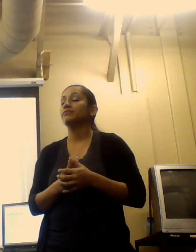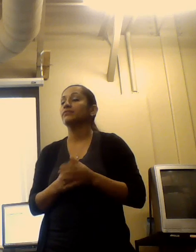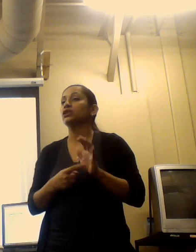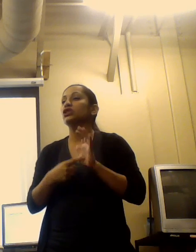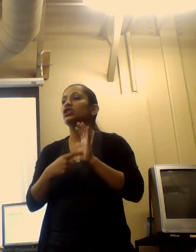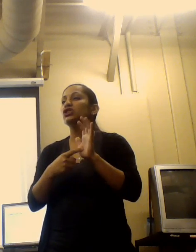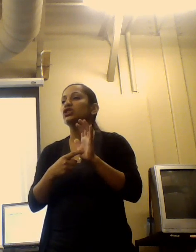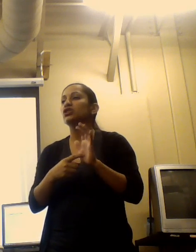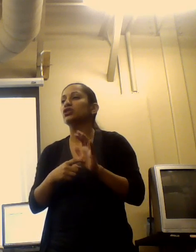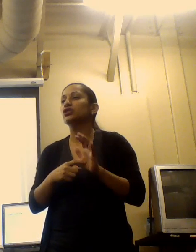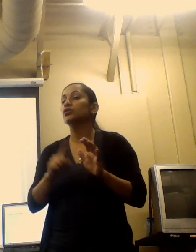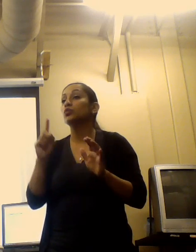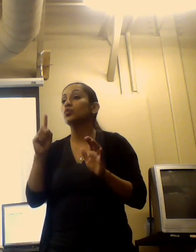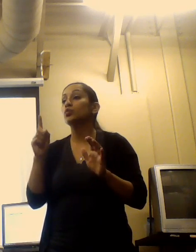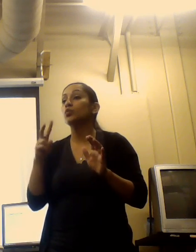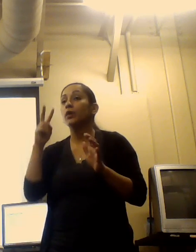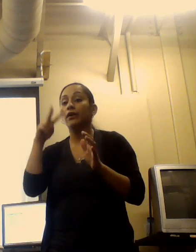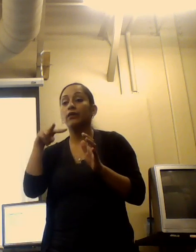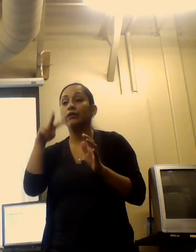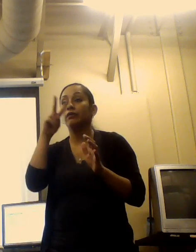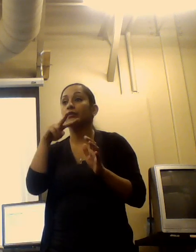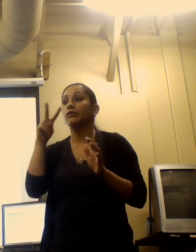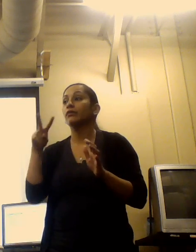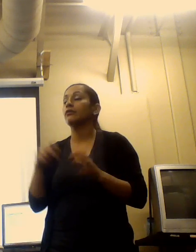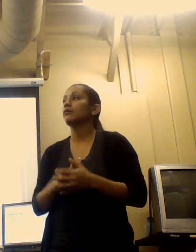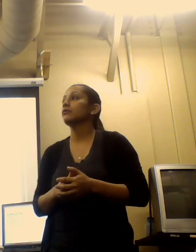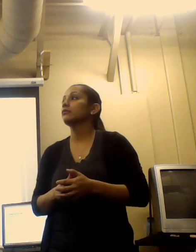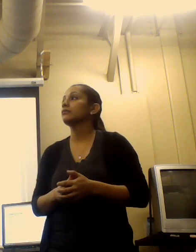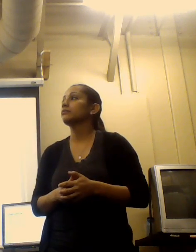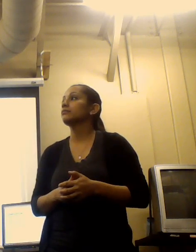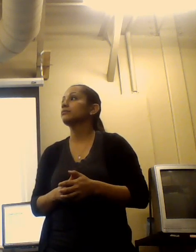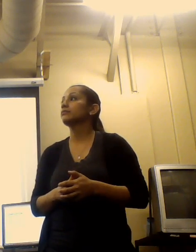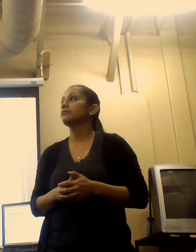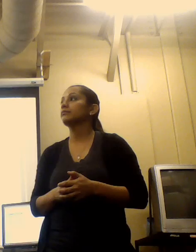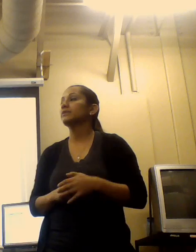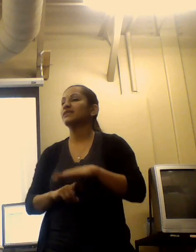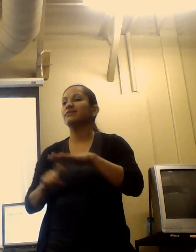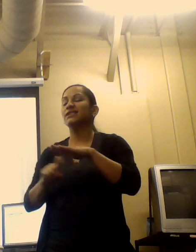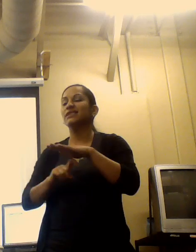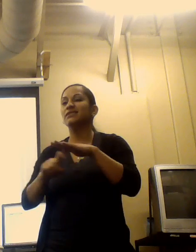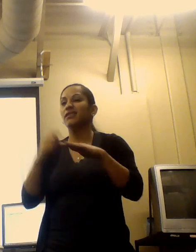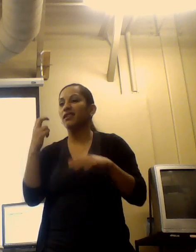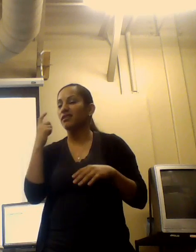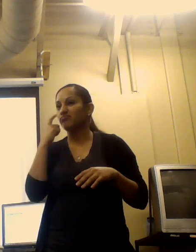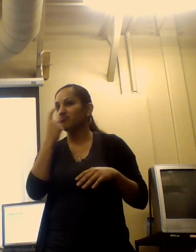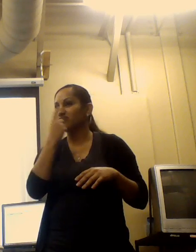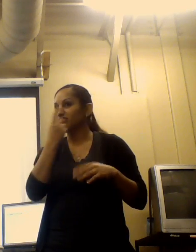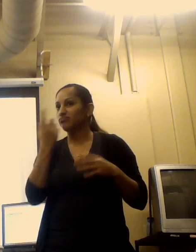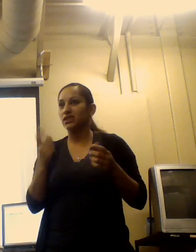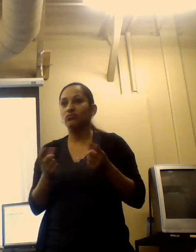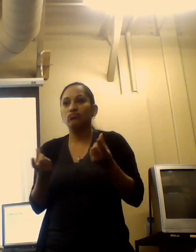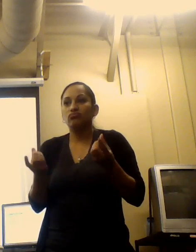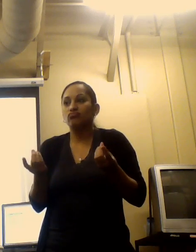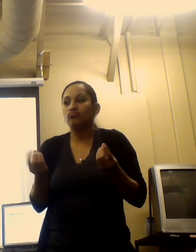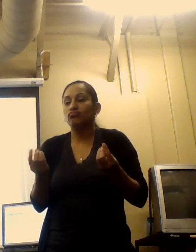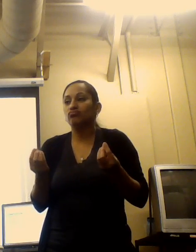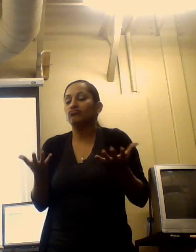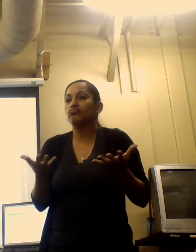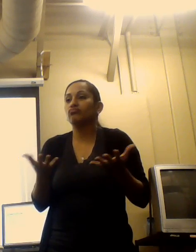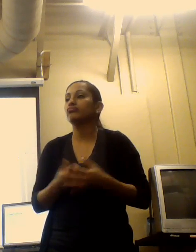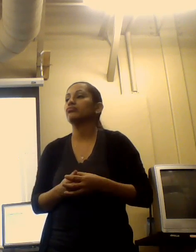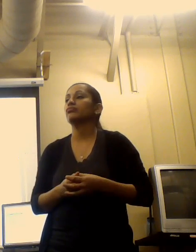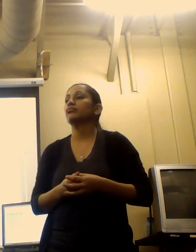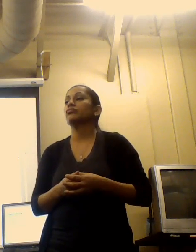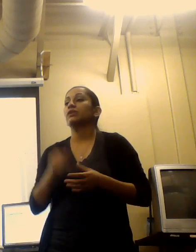certain areas of an image, and that's where you want to put the most exciting stuff. If you put the most exciting stuff somewhere else,